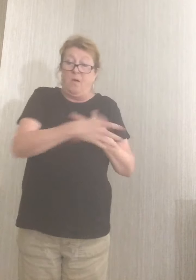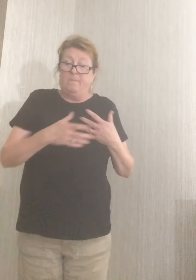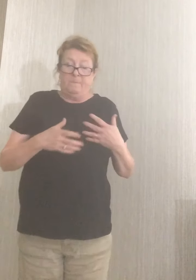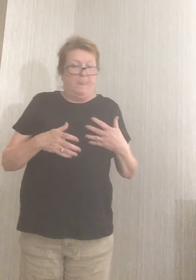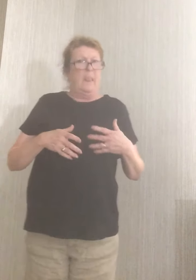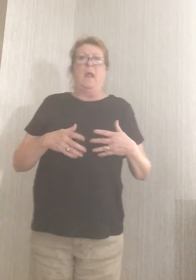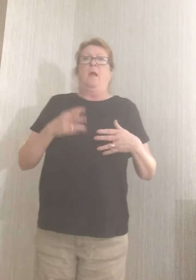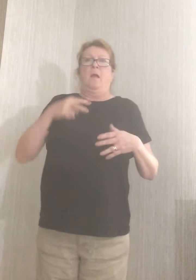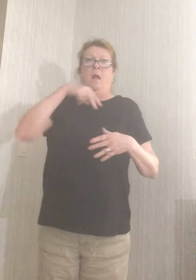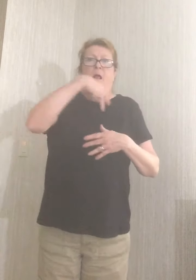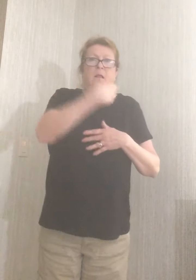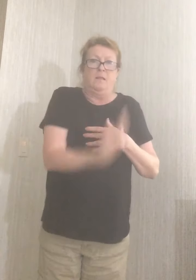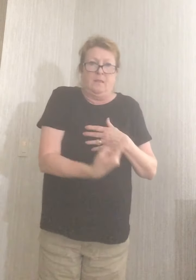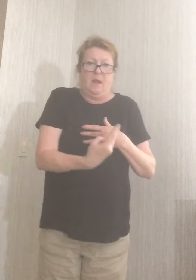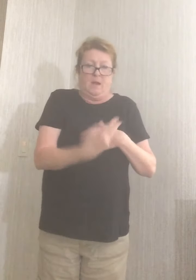floor would hurt.